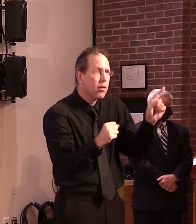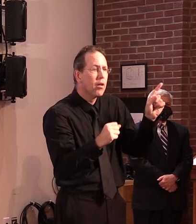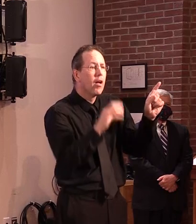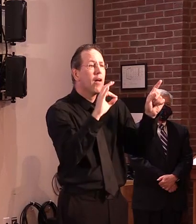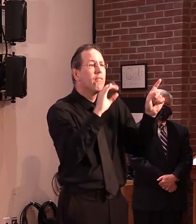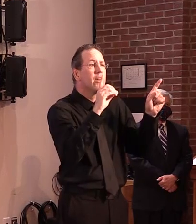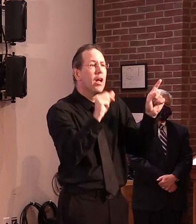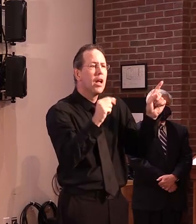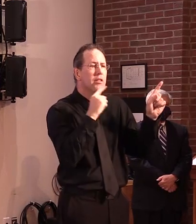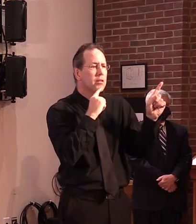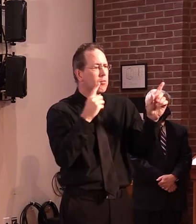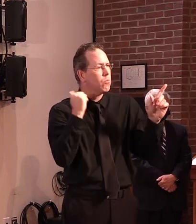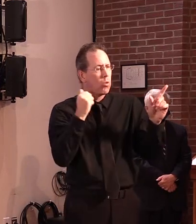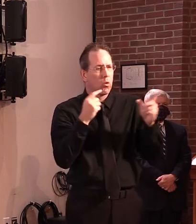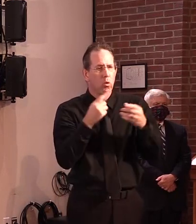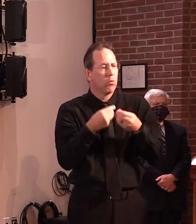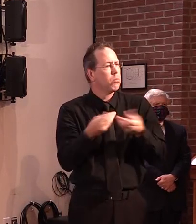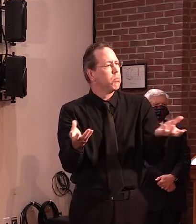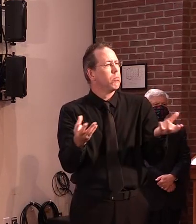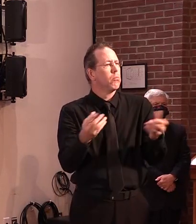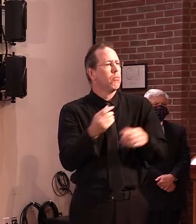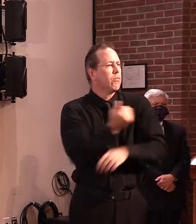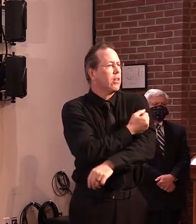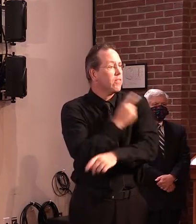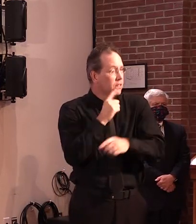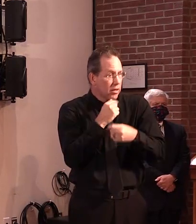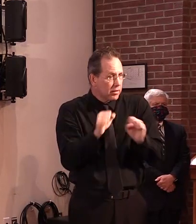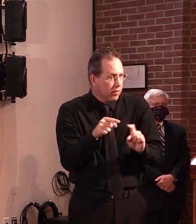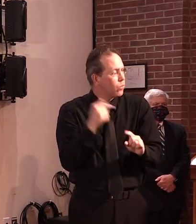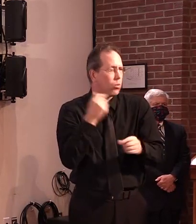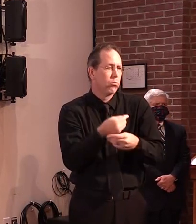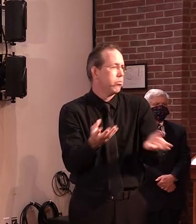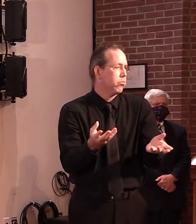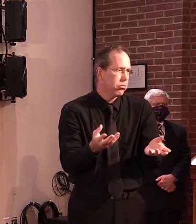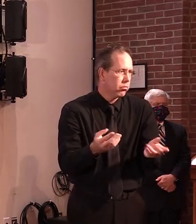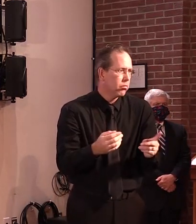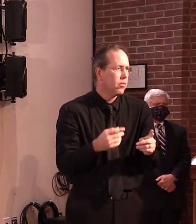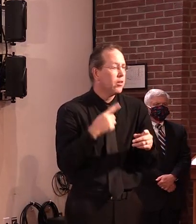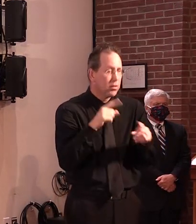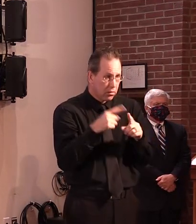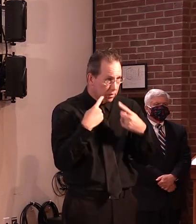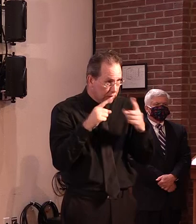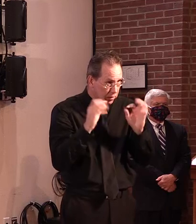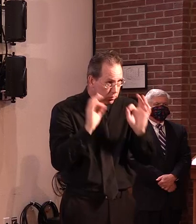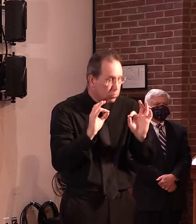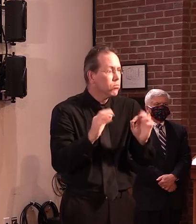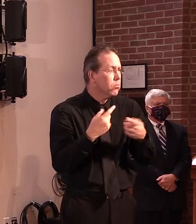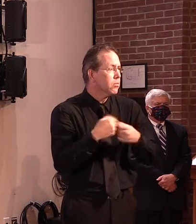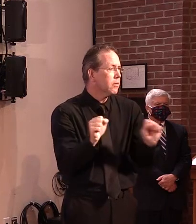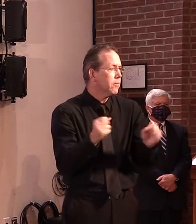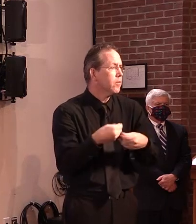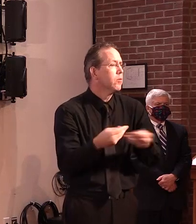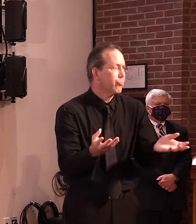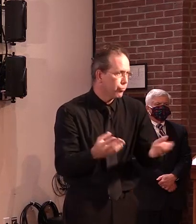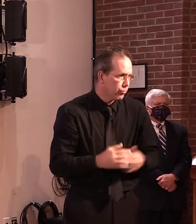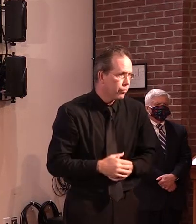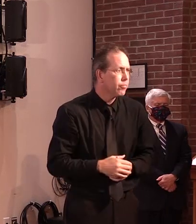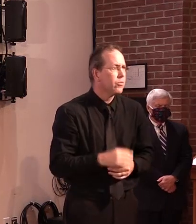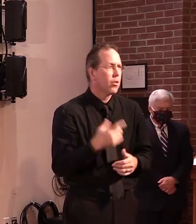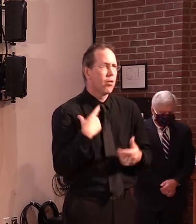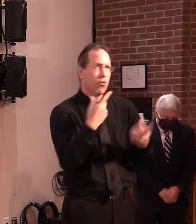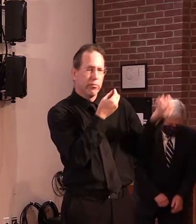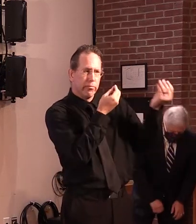it's clearly shown to be safe and effective. And the final thing you put on there is you have the scientific